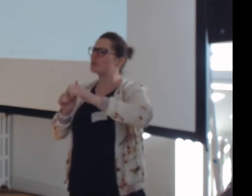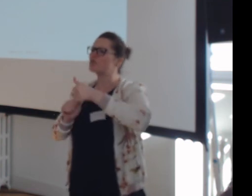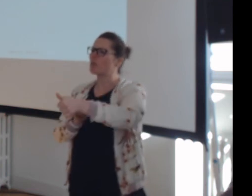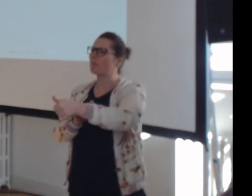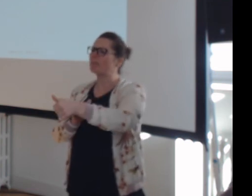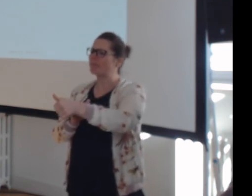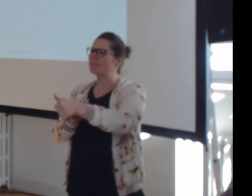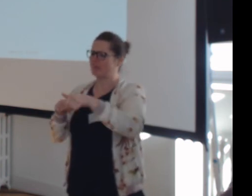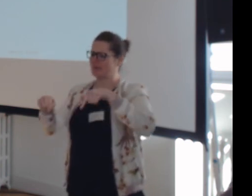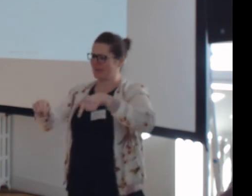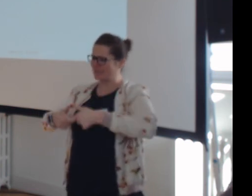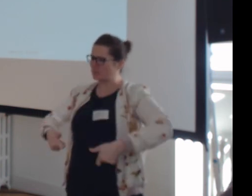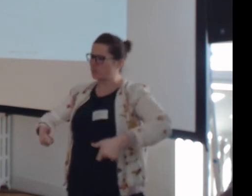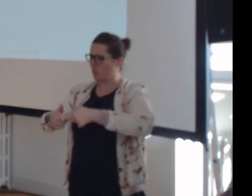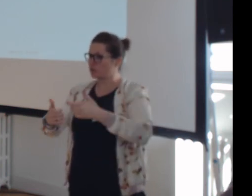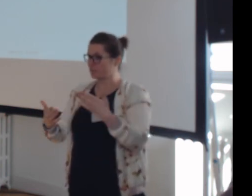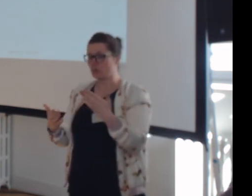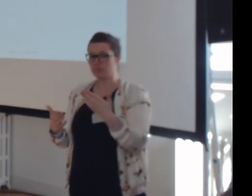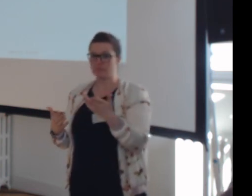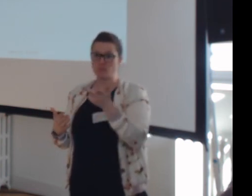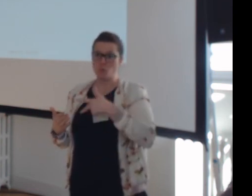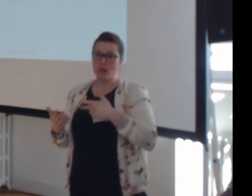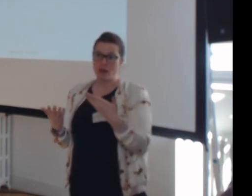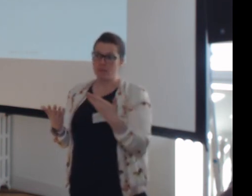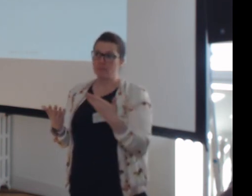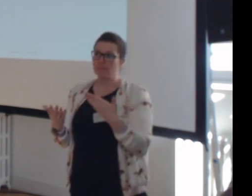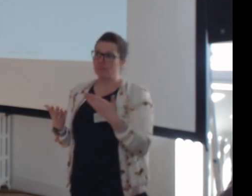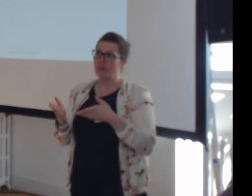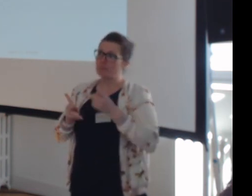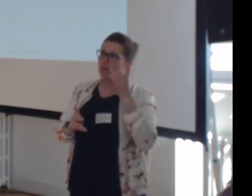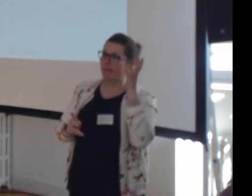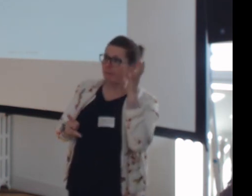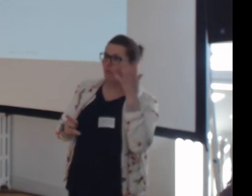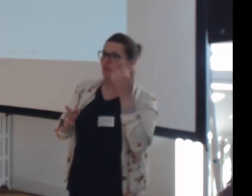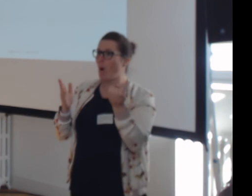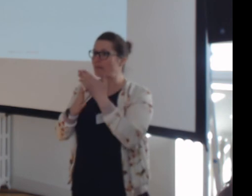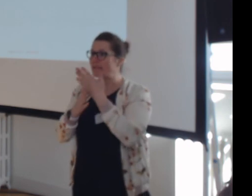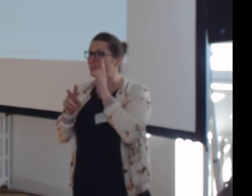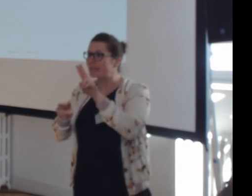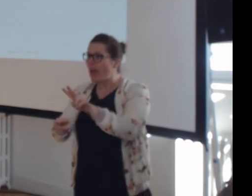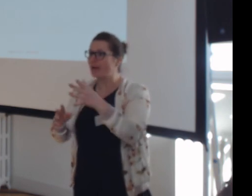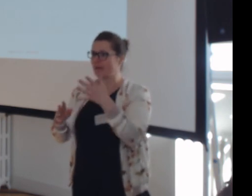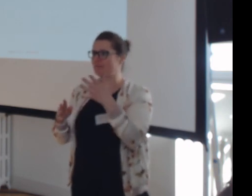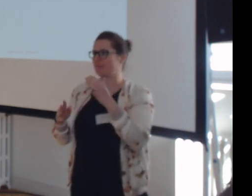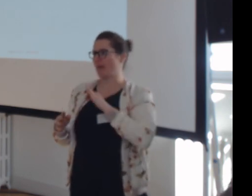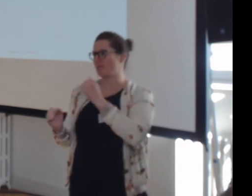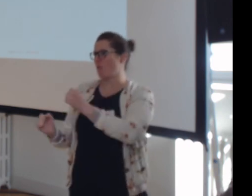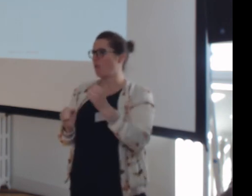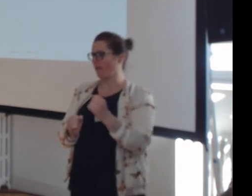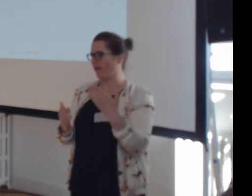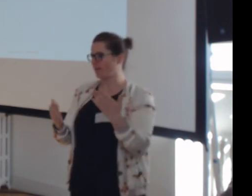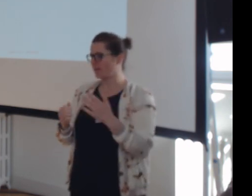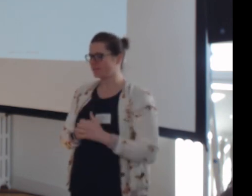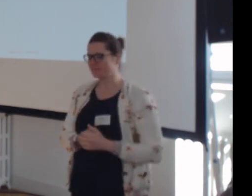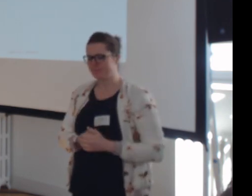of this symposium, so if you want to hear some things again, you have the